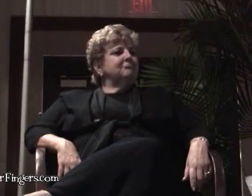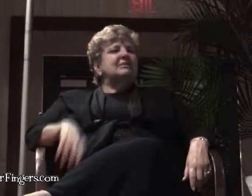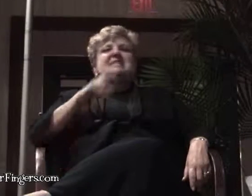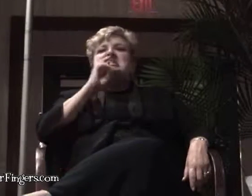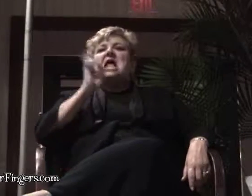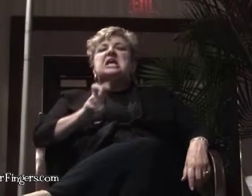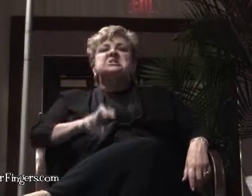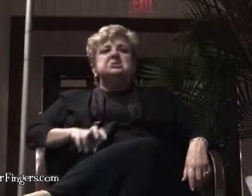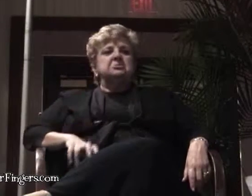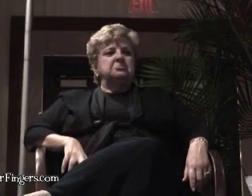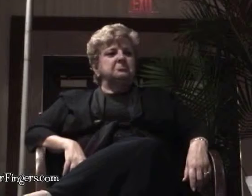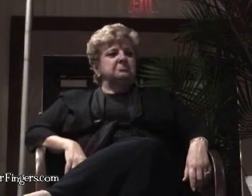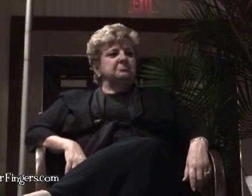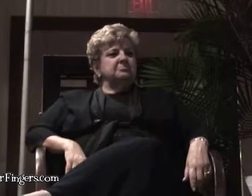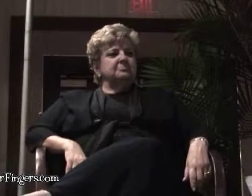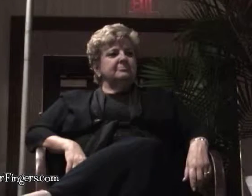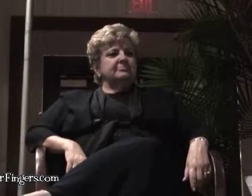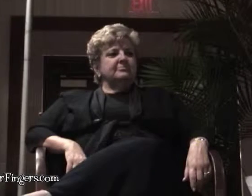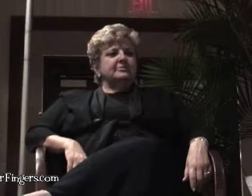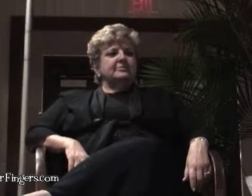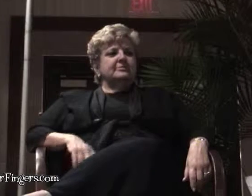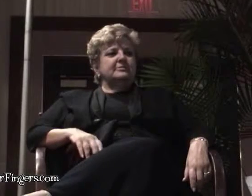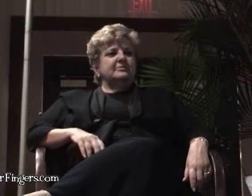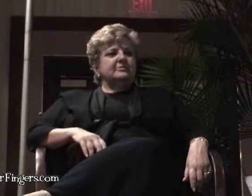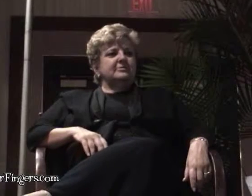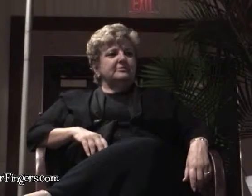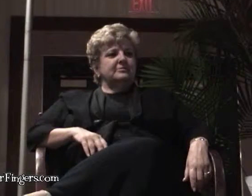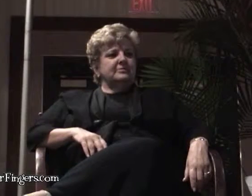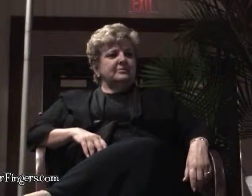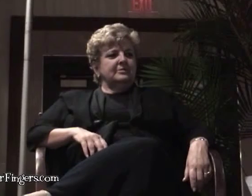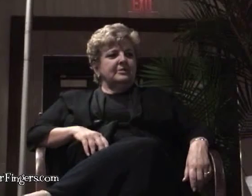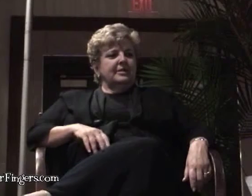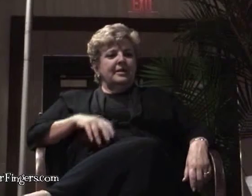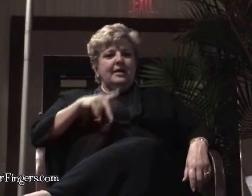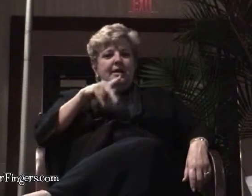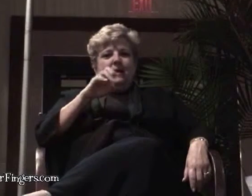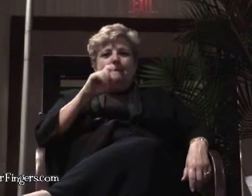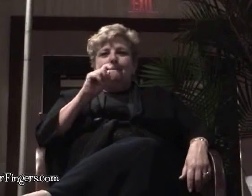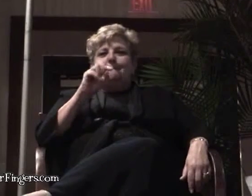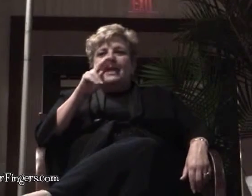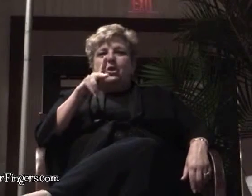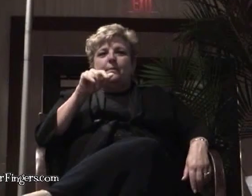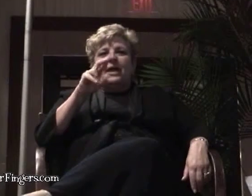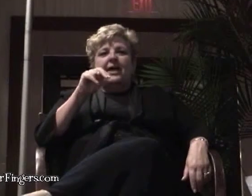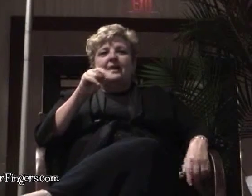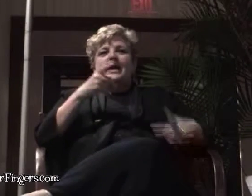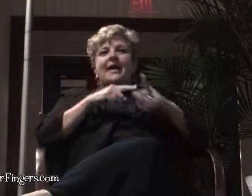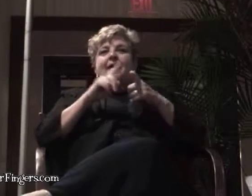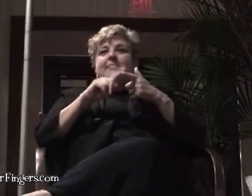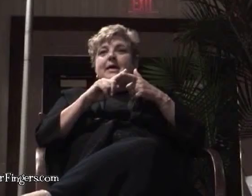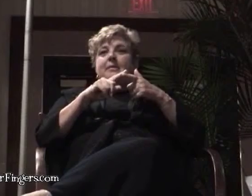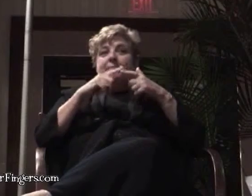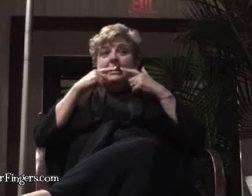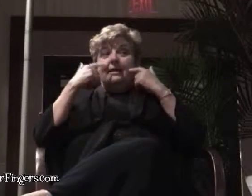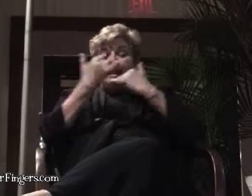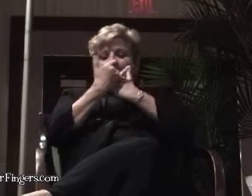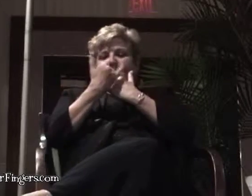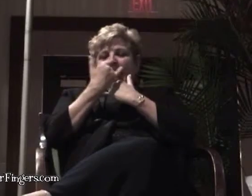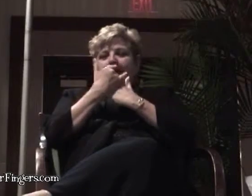Being in pain. Not having any money. Being laughed at. Being left alone. All this stuff